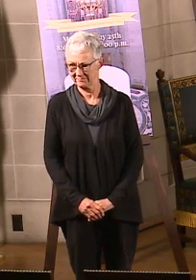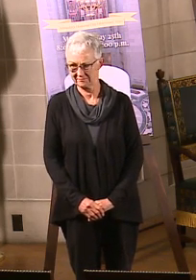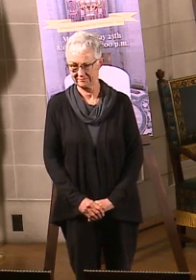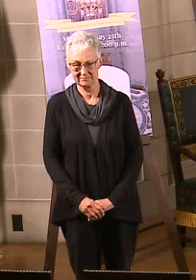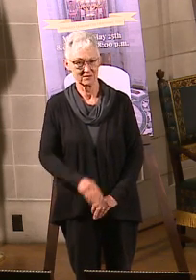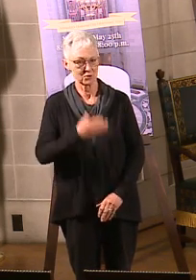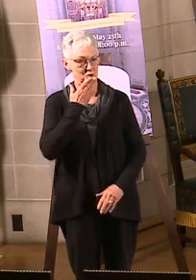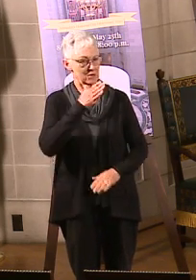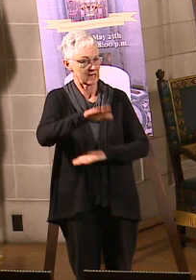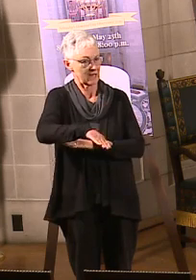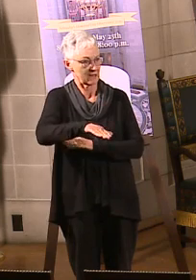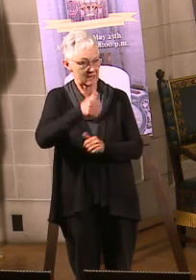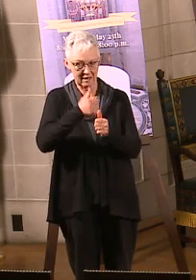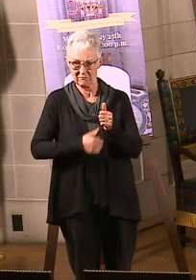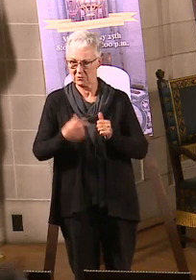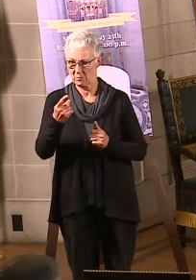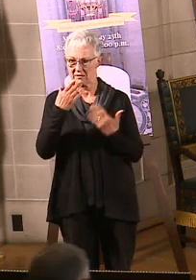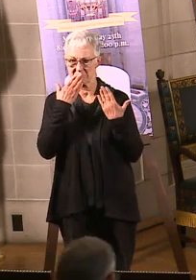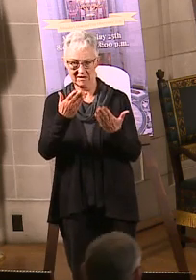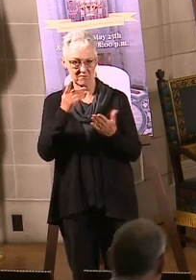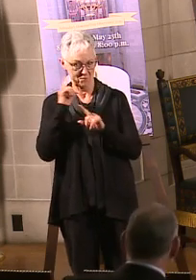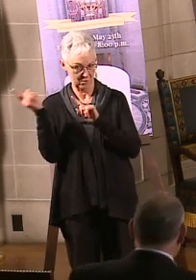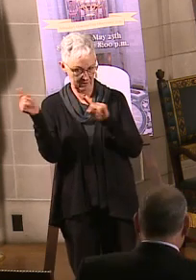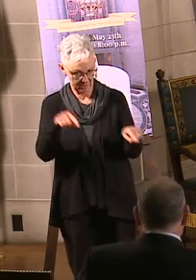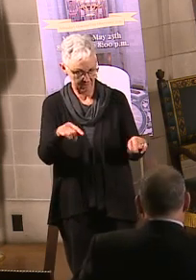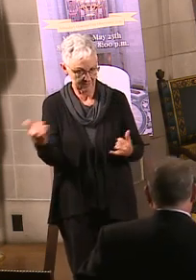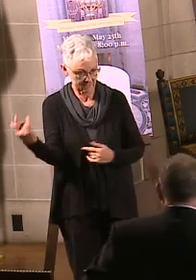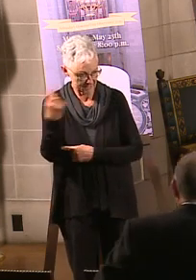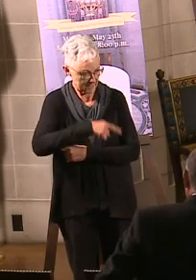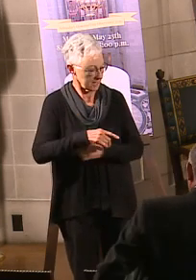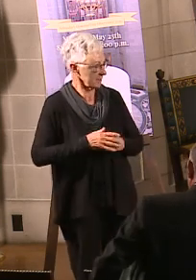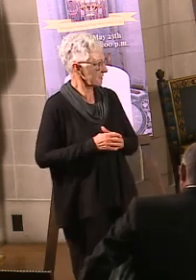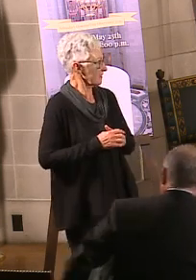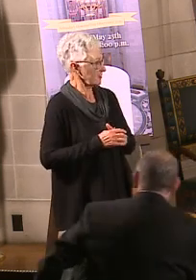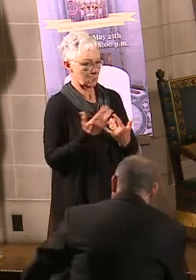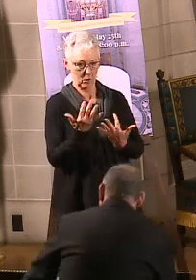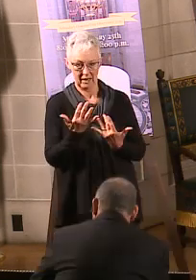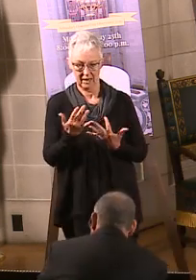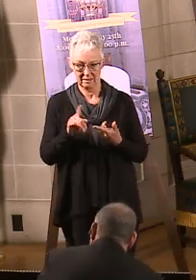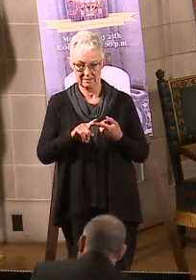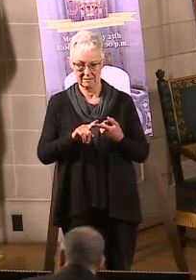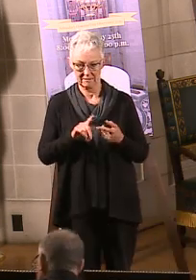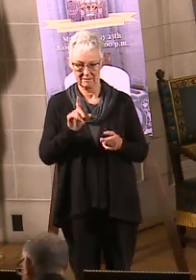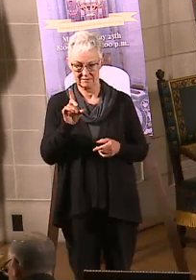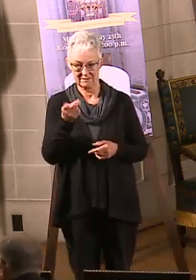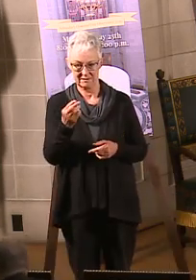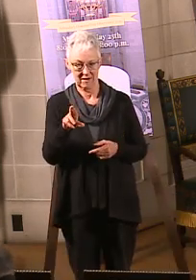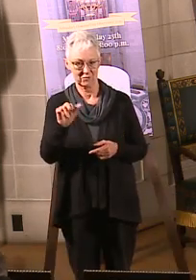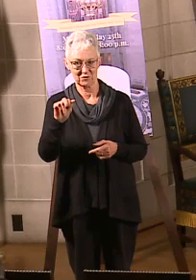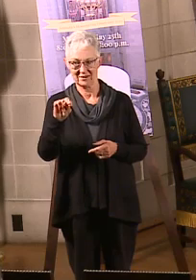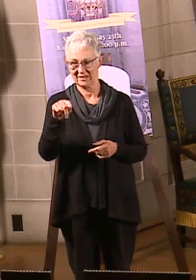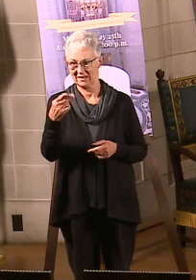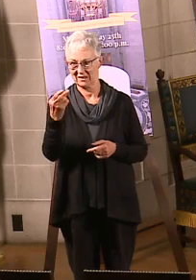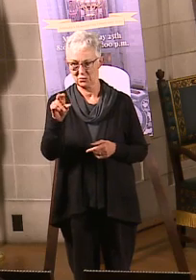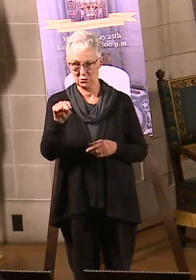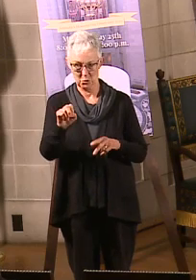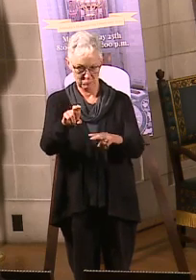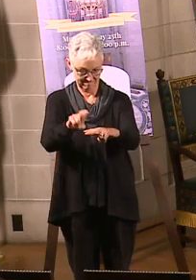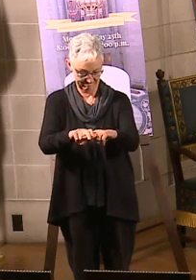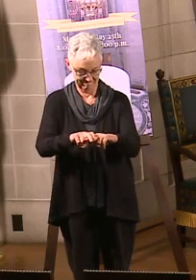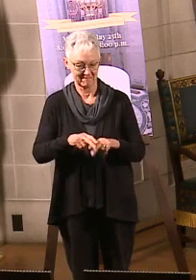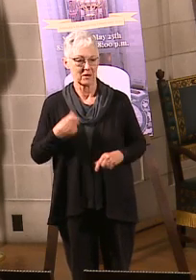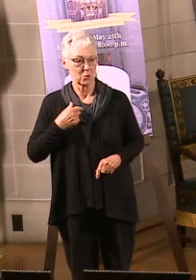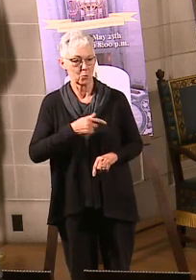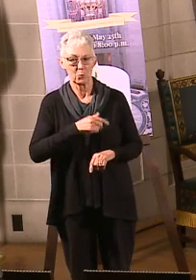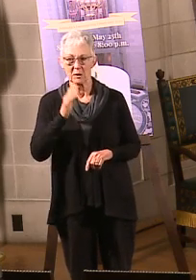Well, good afternoon, everyone. Thank you for joining us. Oh, hold on a second. Wait till Dr. Antone gets sat down. Thank you for joining us for